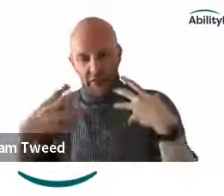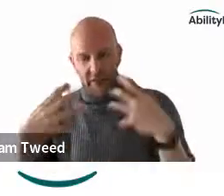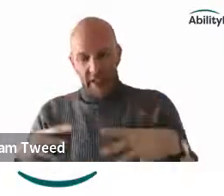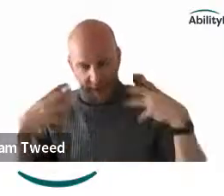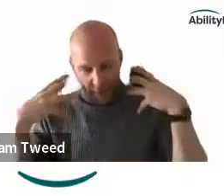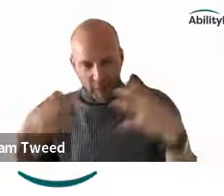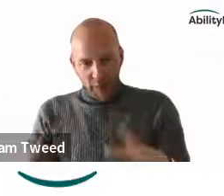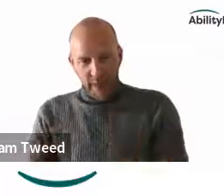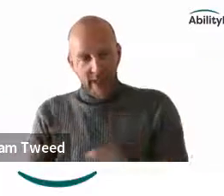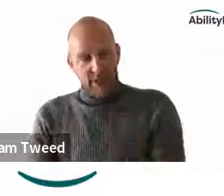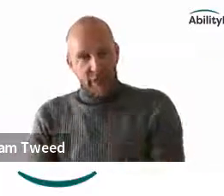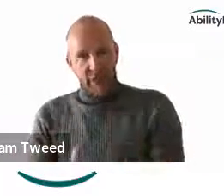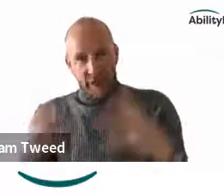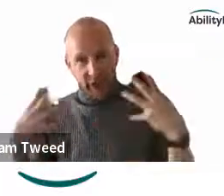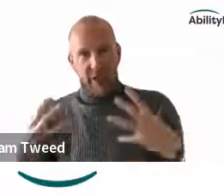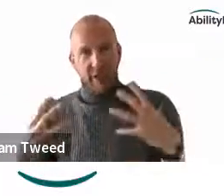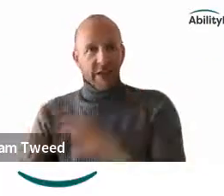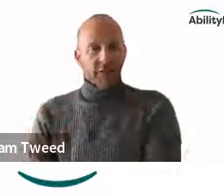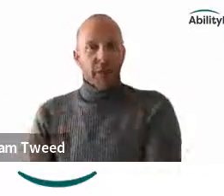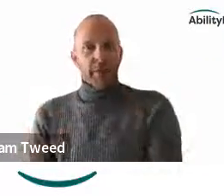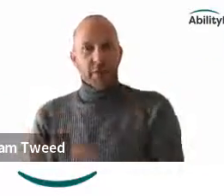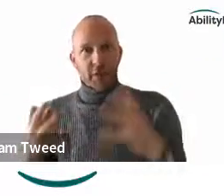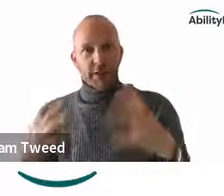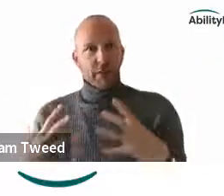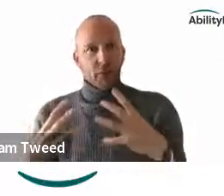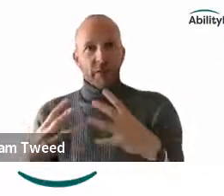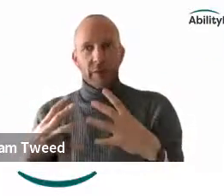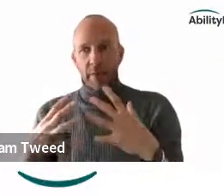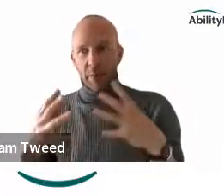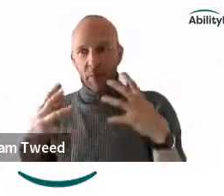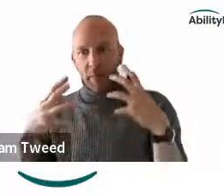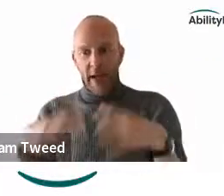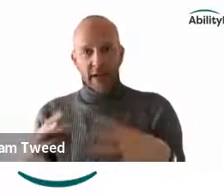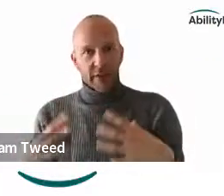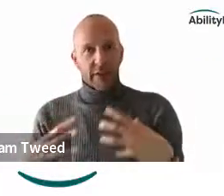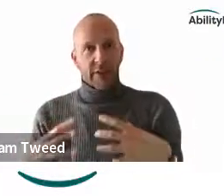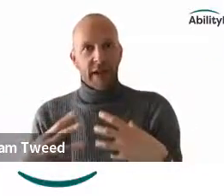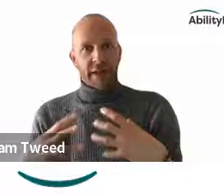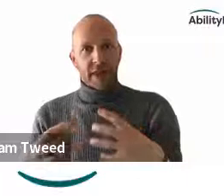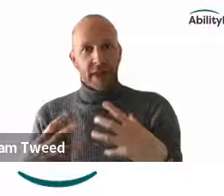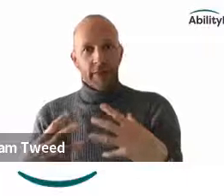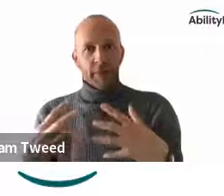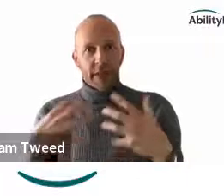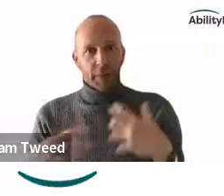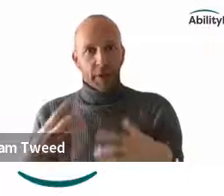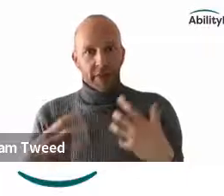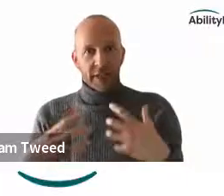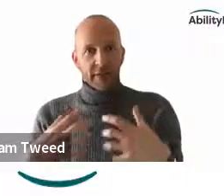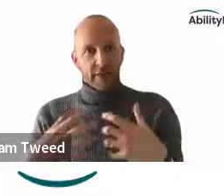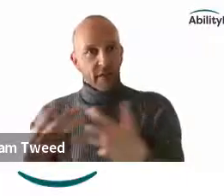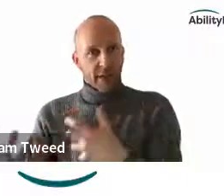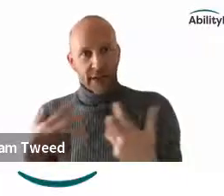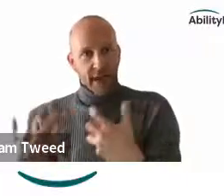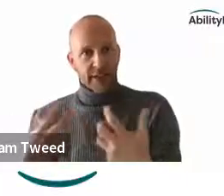to say we need you to do this. I recognize it's part of my job. I don't want people pandering to the fact that I'm